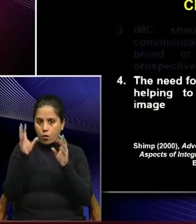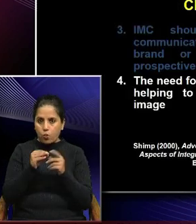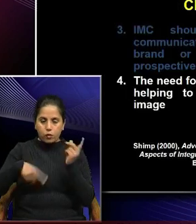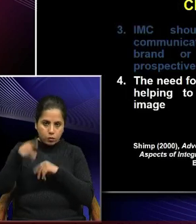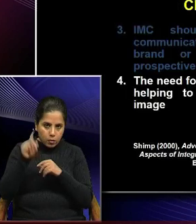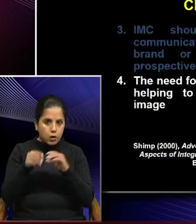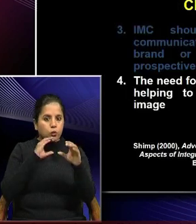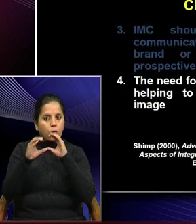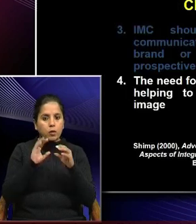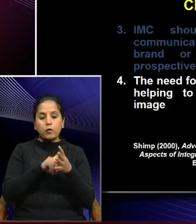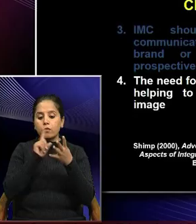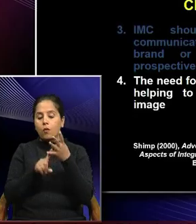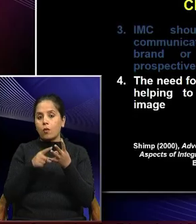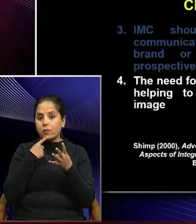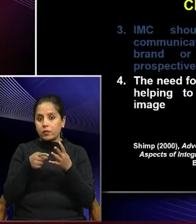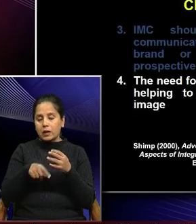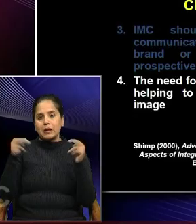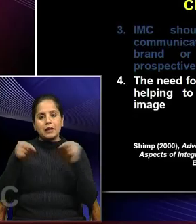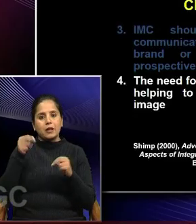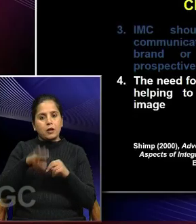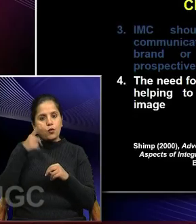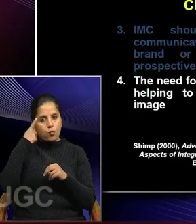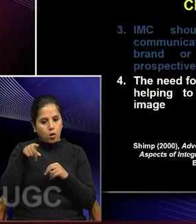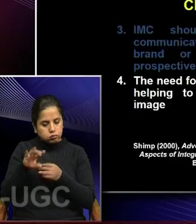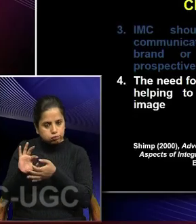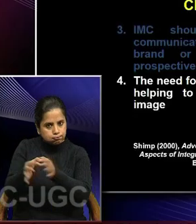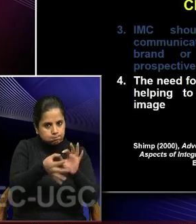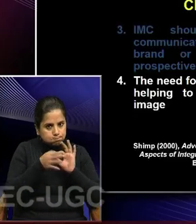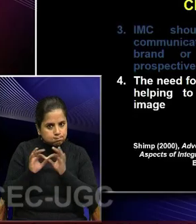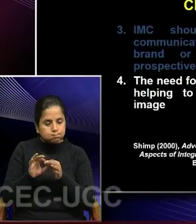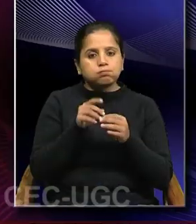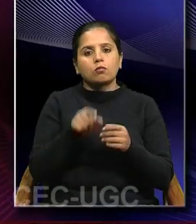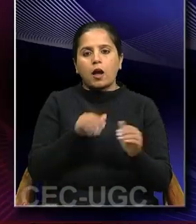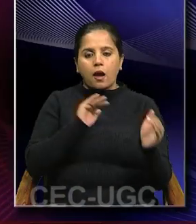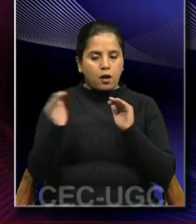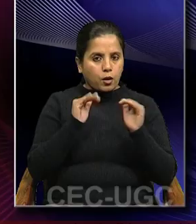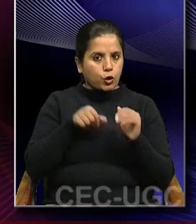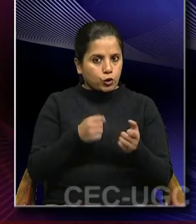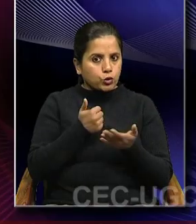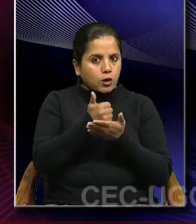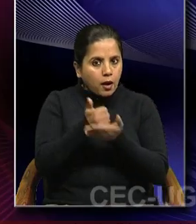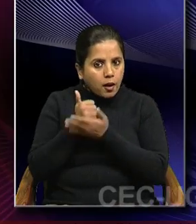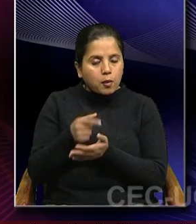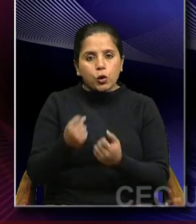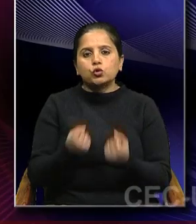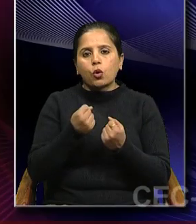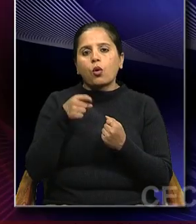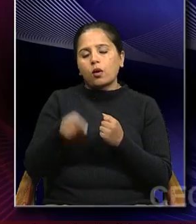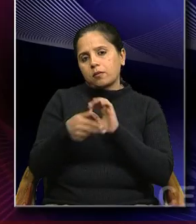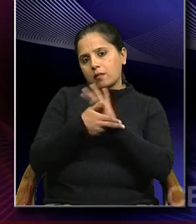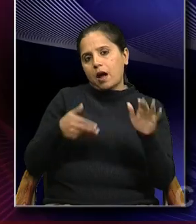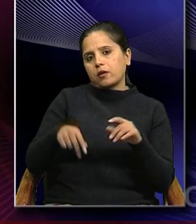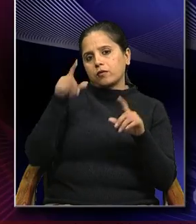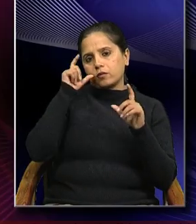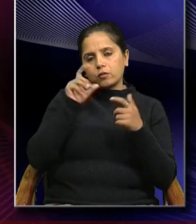communication. The fourth one is there is a need for synergy with the coordination, helping to achieve a strong brand image.